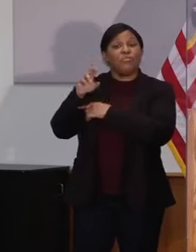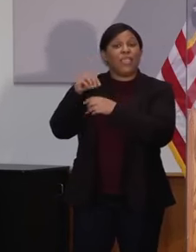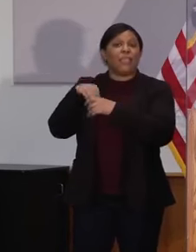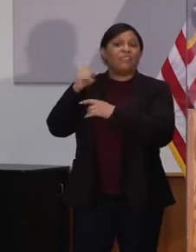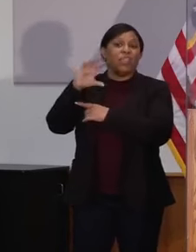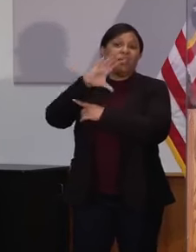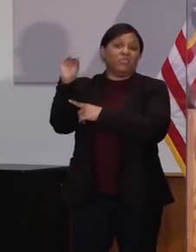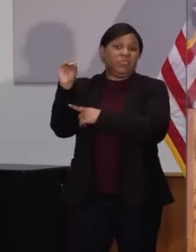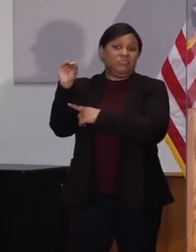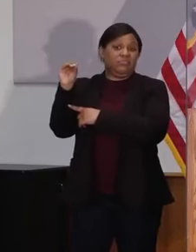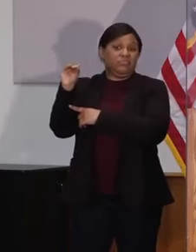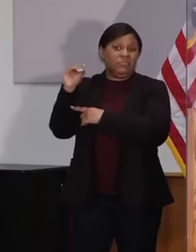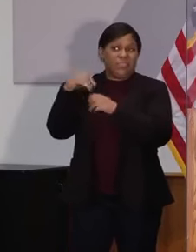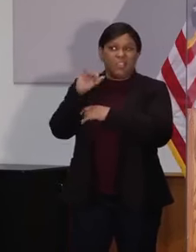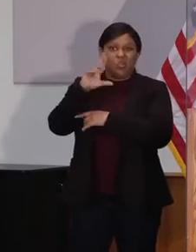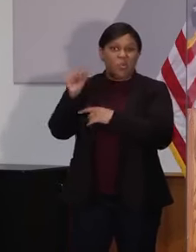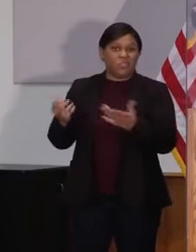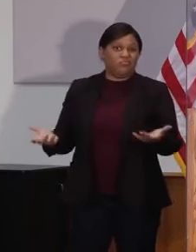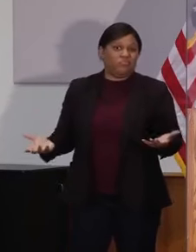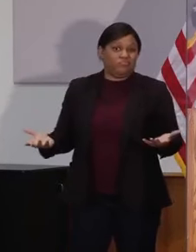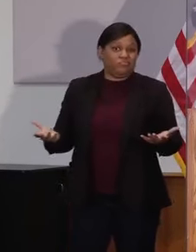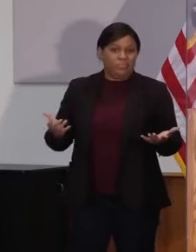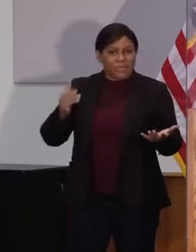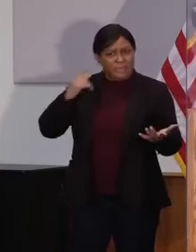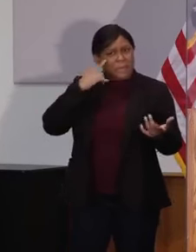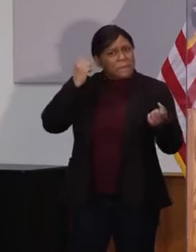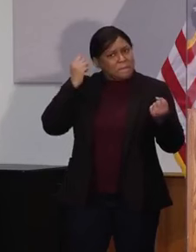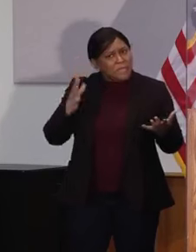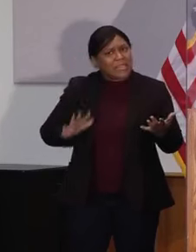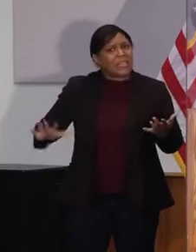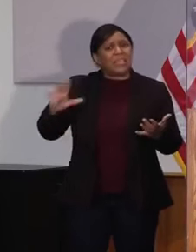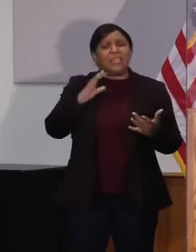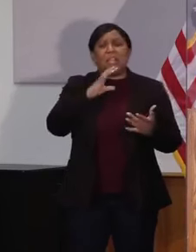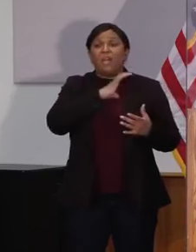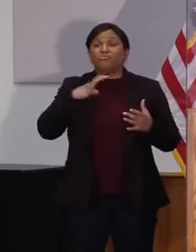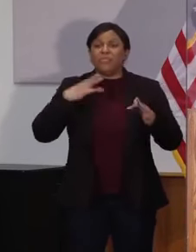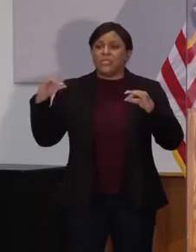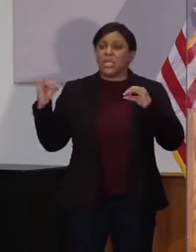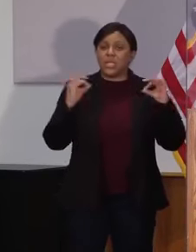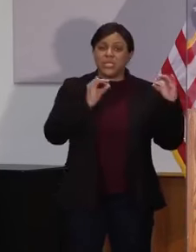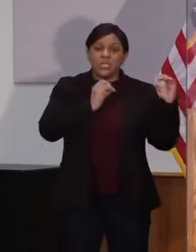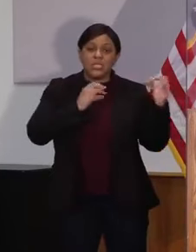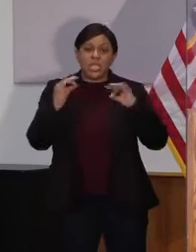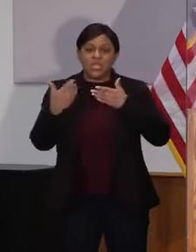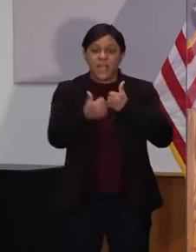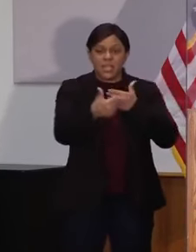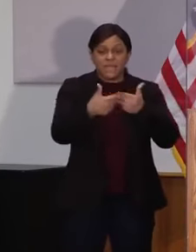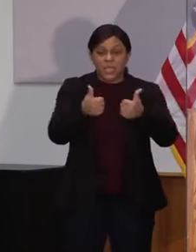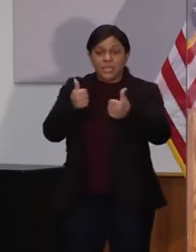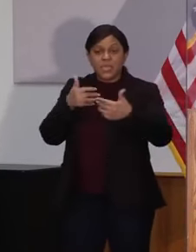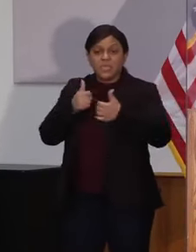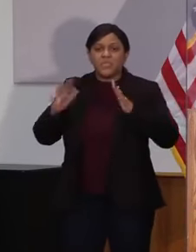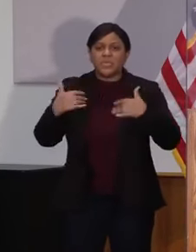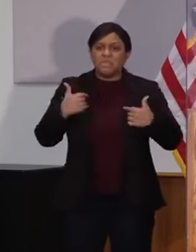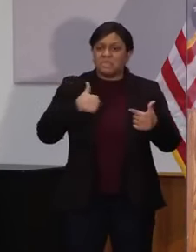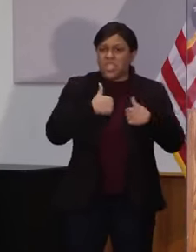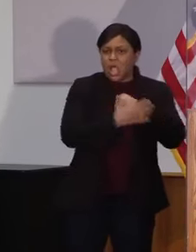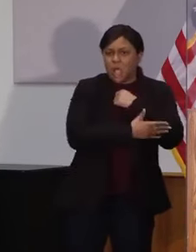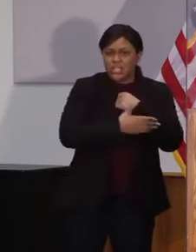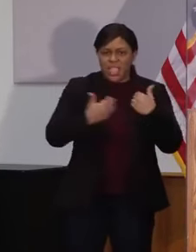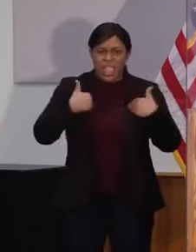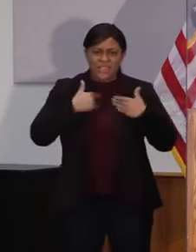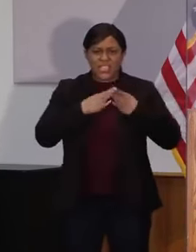happening when I was a member of Congress in a rural district in Southern. This is about dividing. This is never about trying to unite together. We're all in